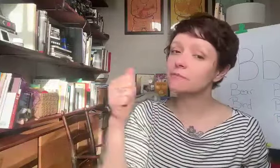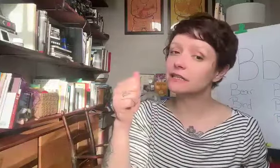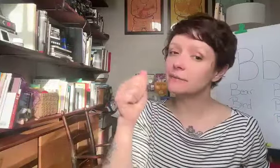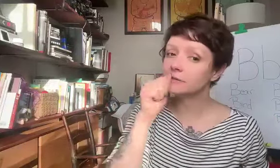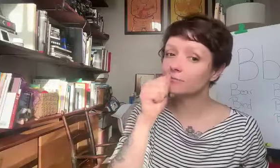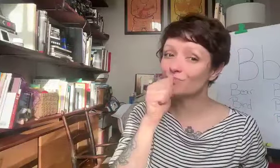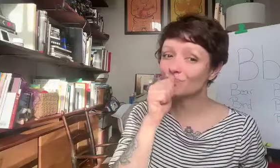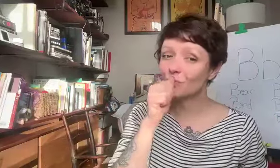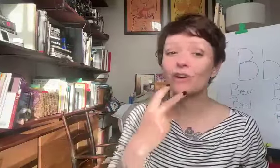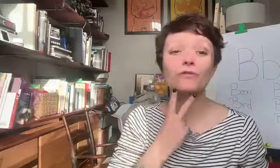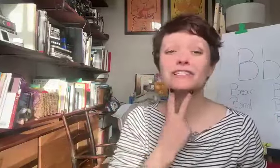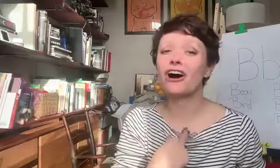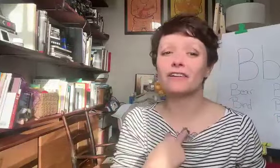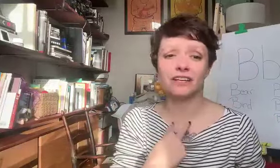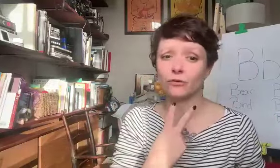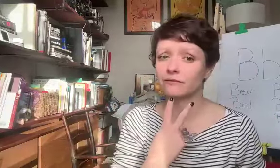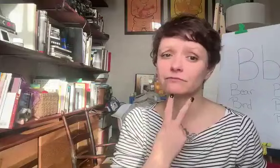to lips or voice off, either one.